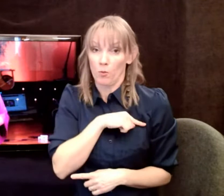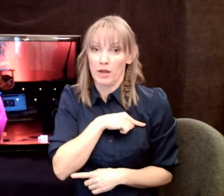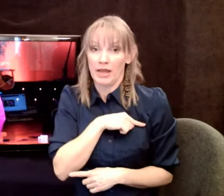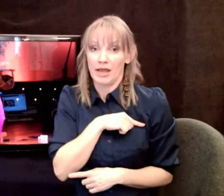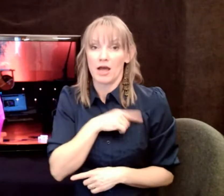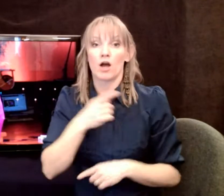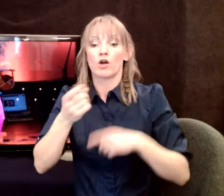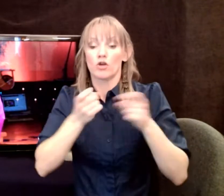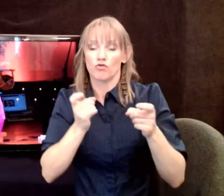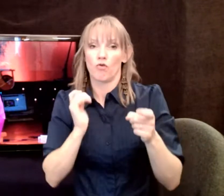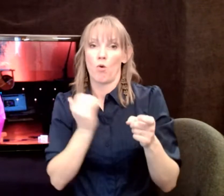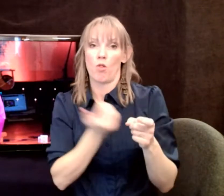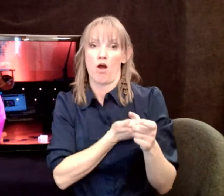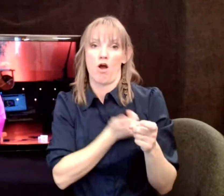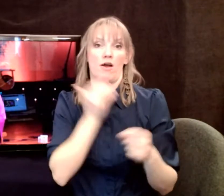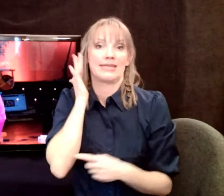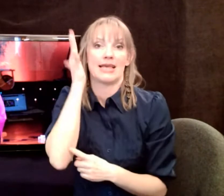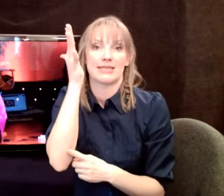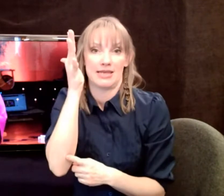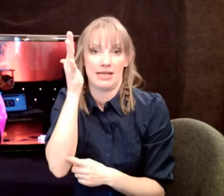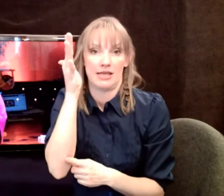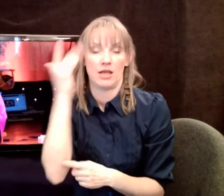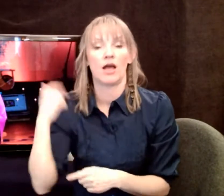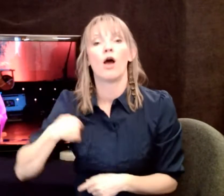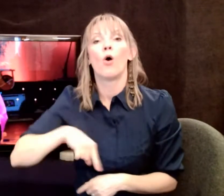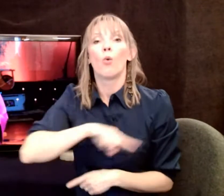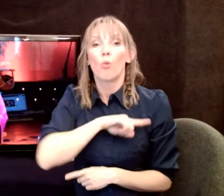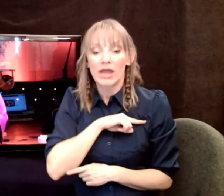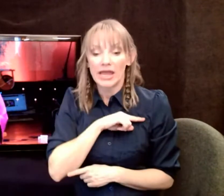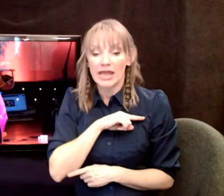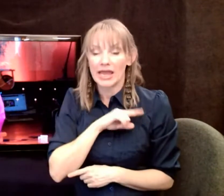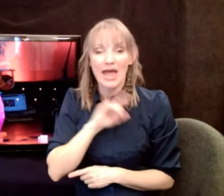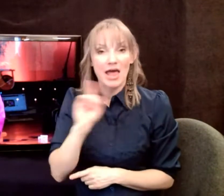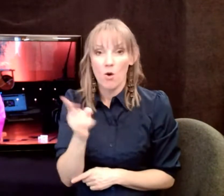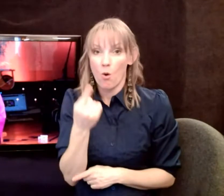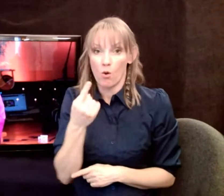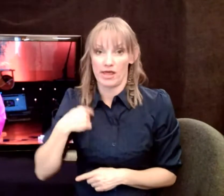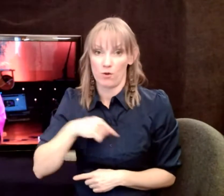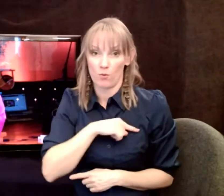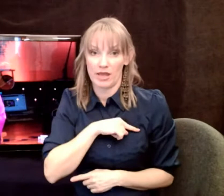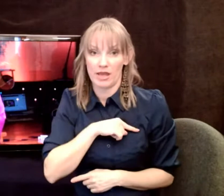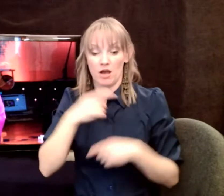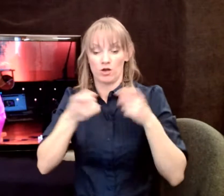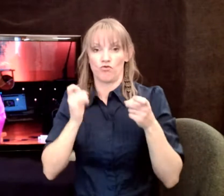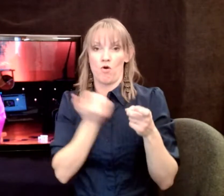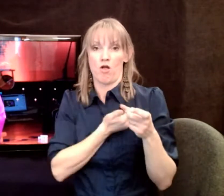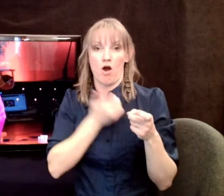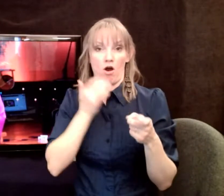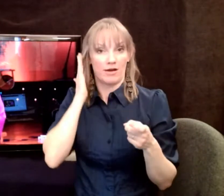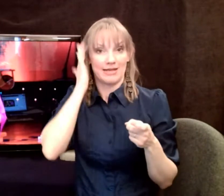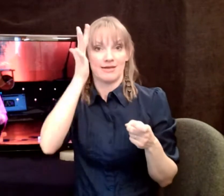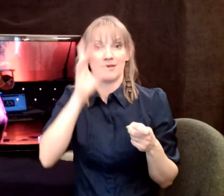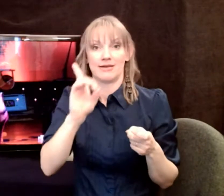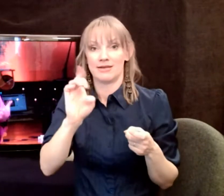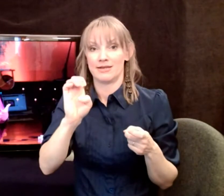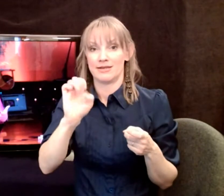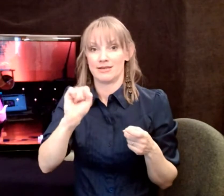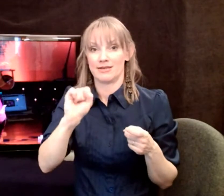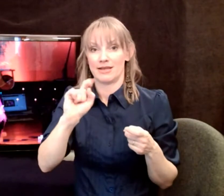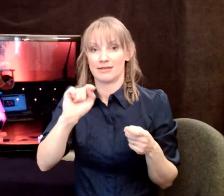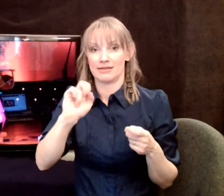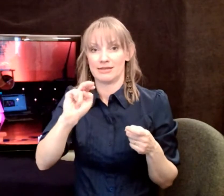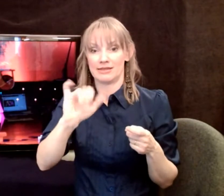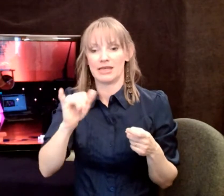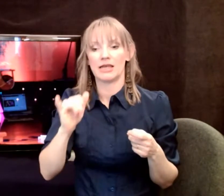control our destiny. We, and we alone, control our destiny. So we believe